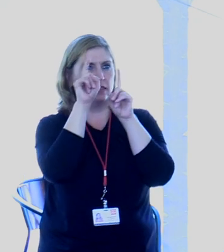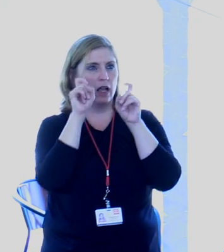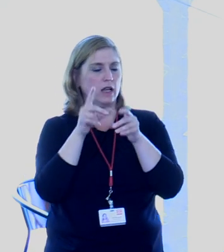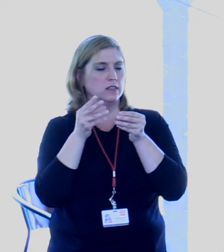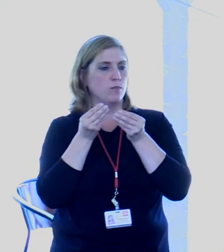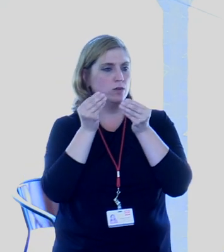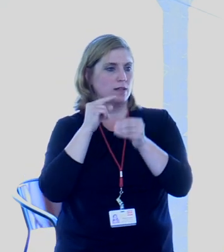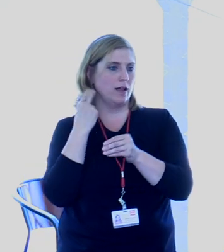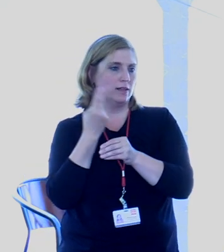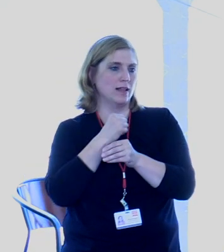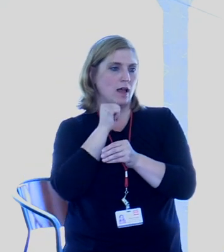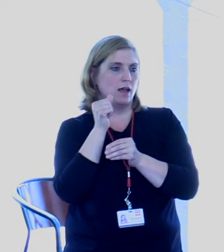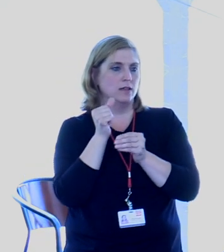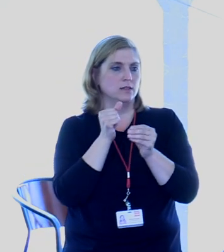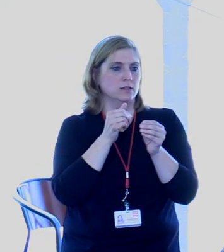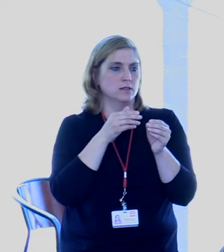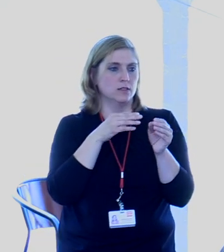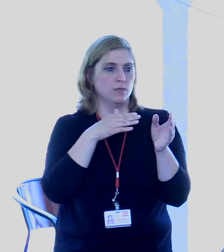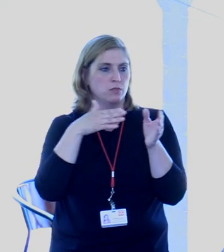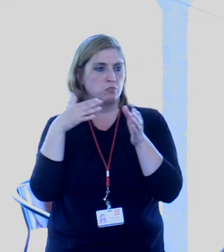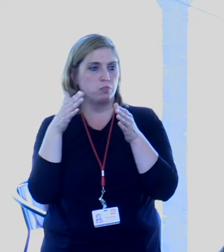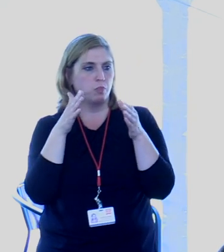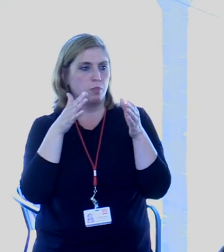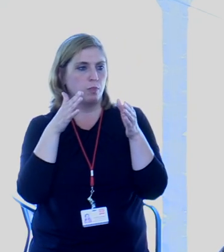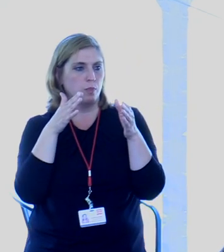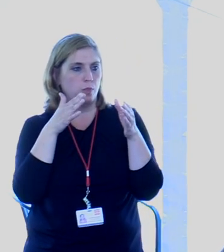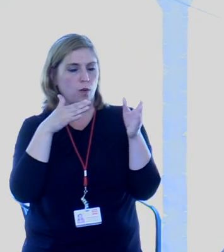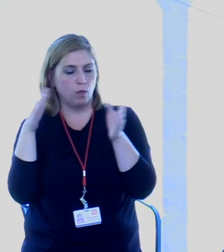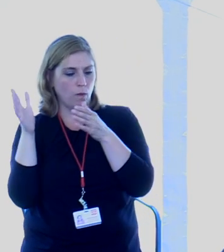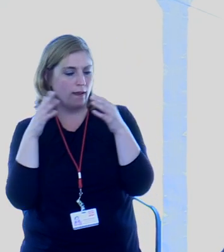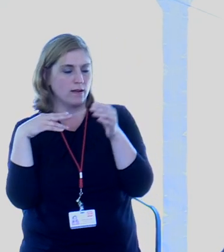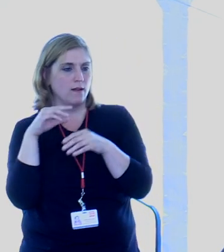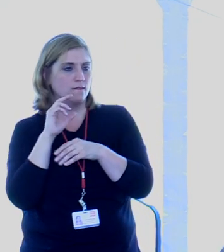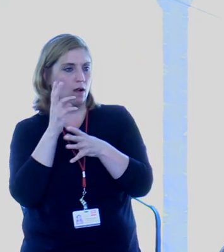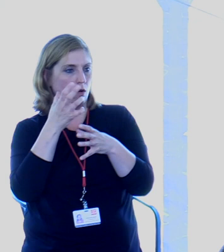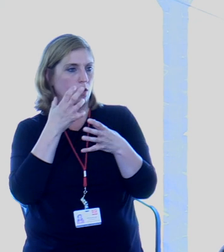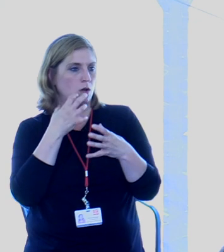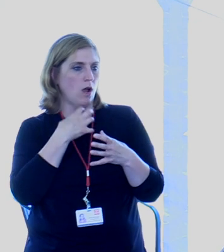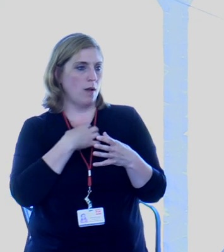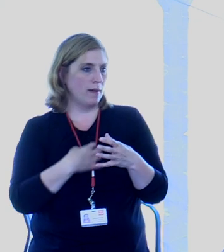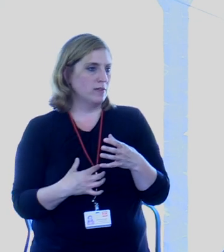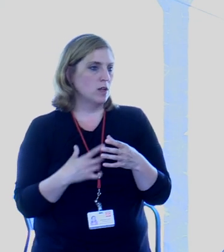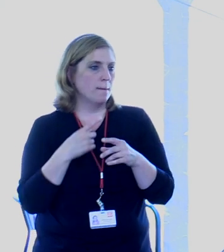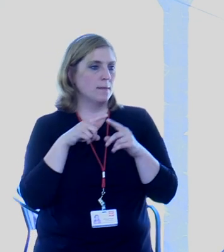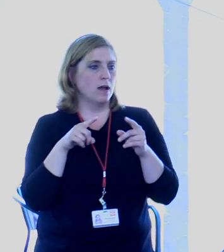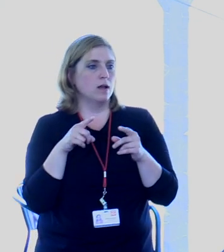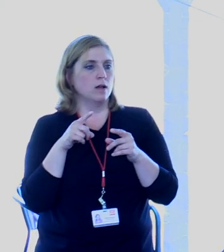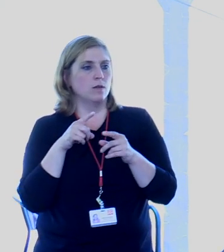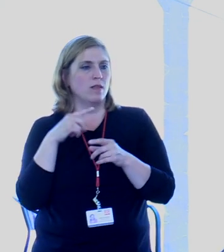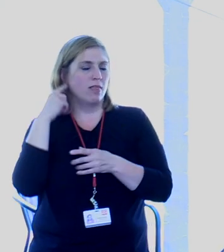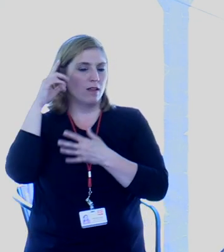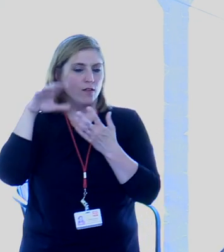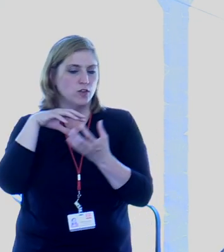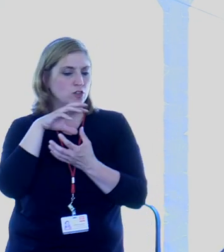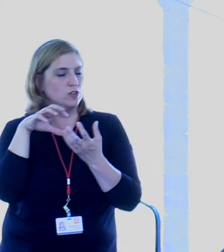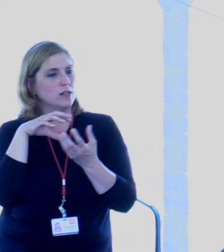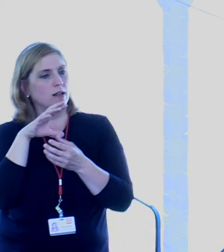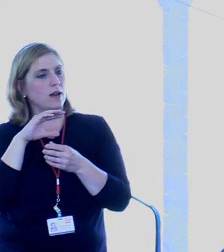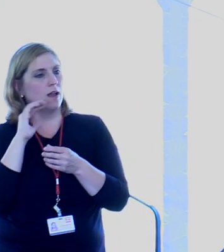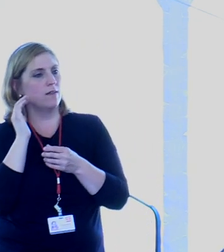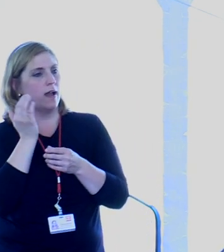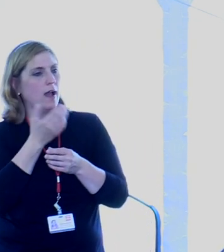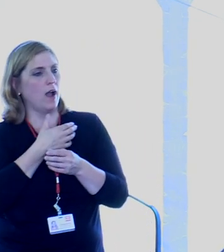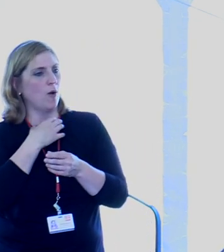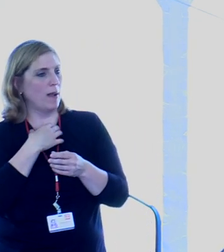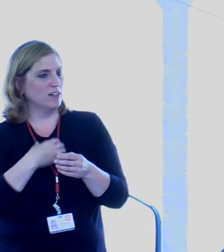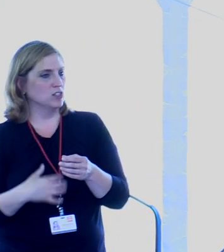that's put to us, not to be blown by the winds of our passions, okay, and by the confusion of our